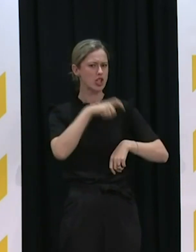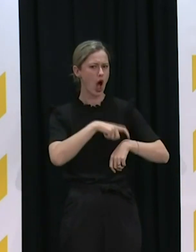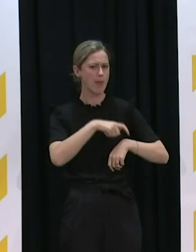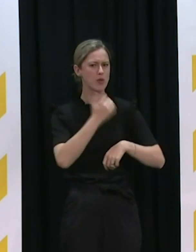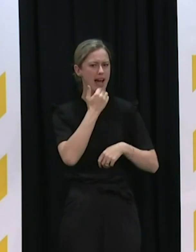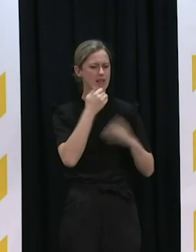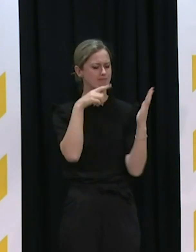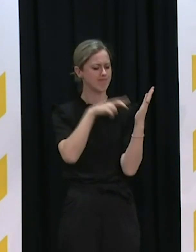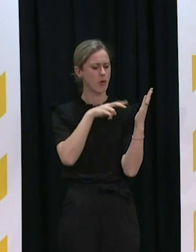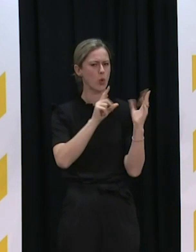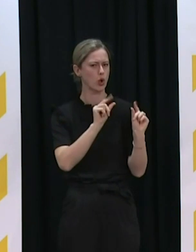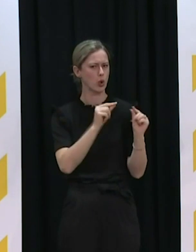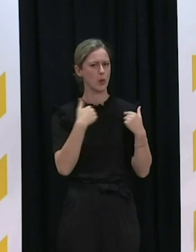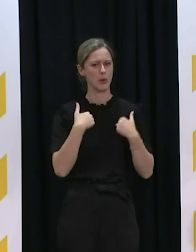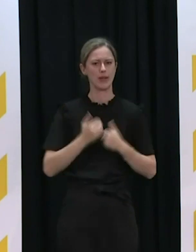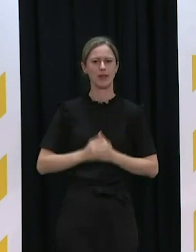look at the instructions there.